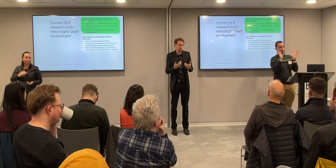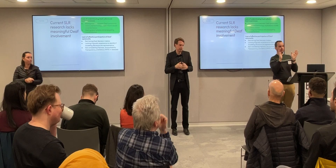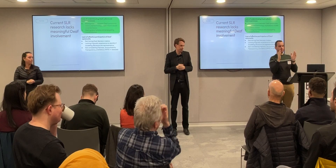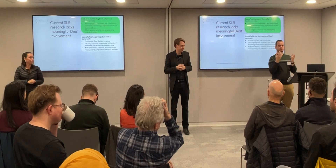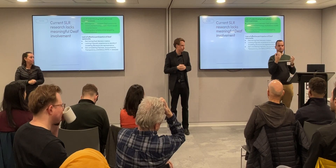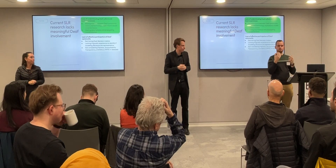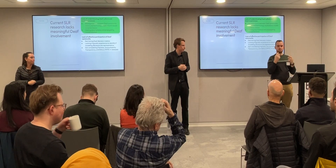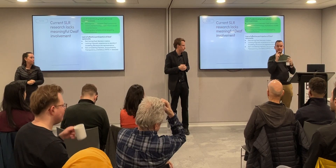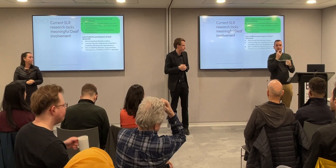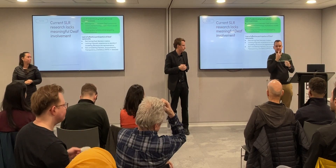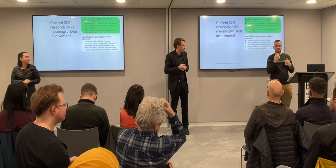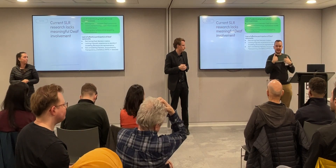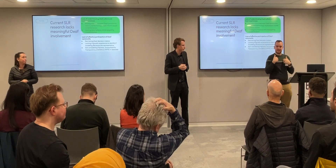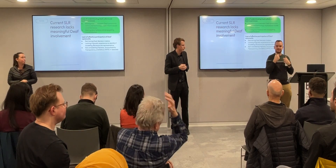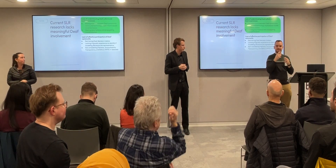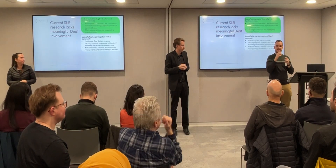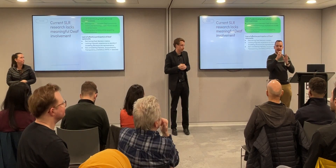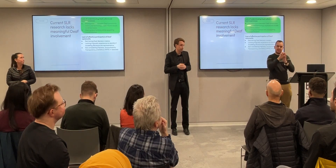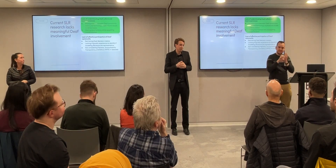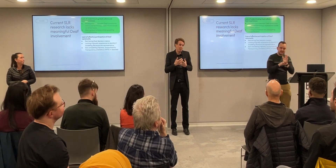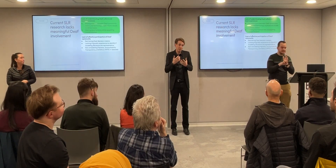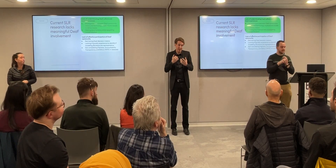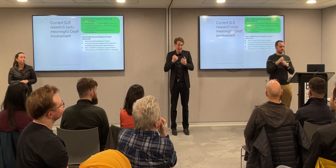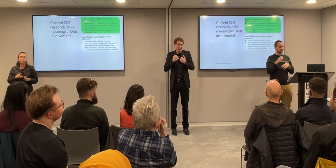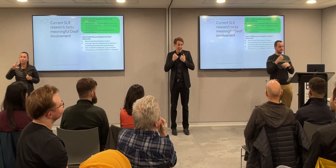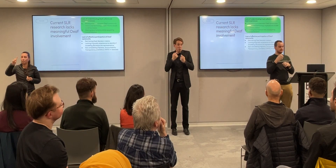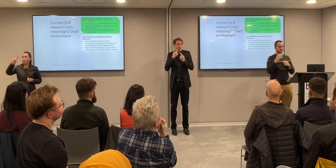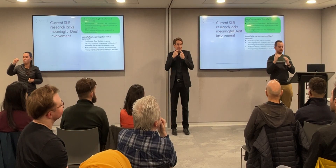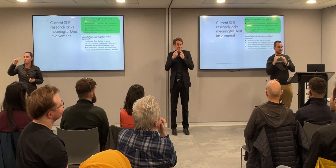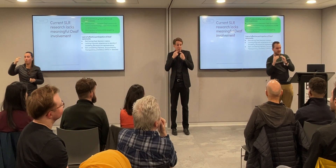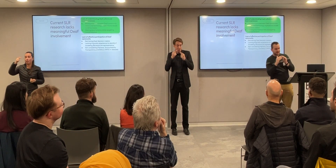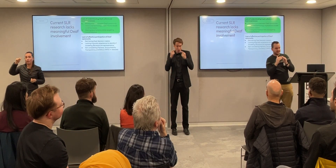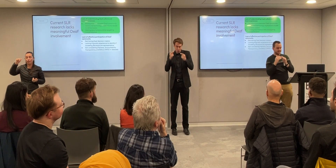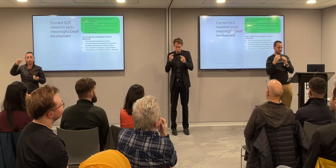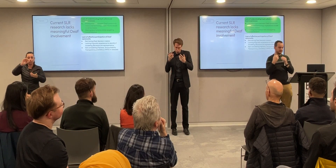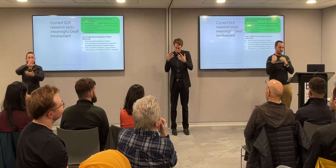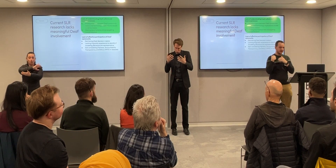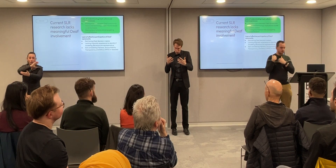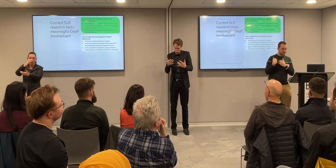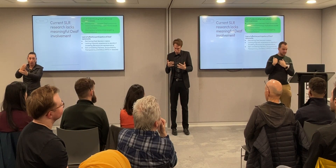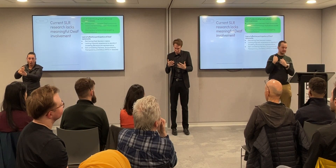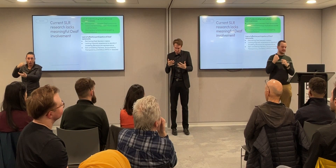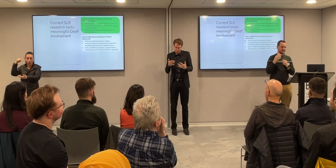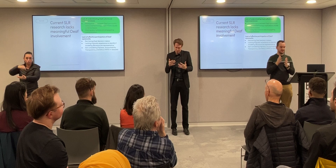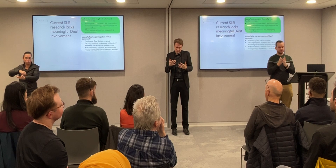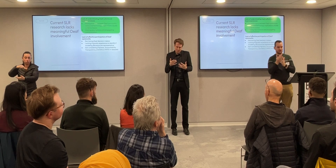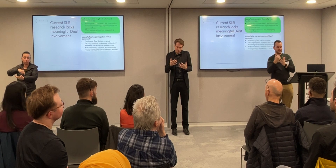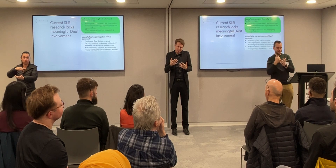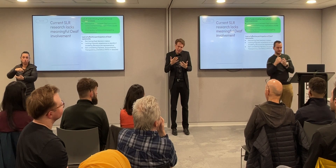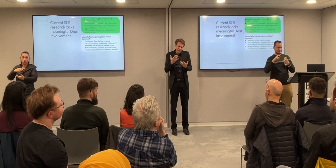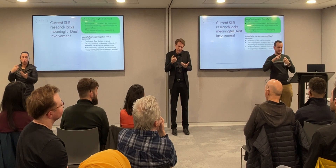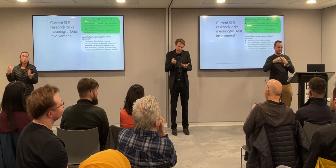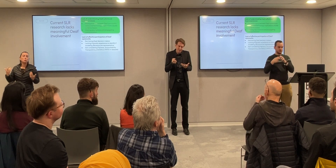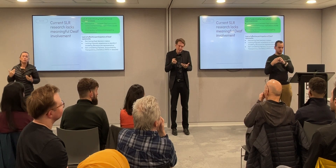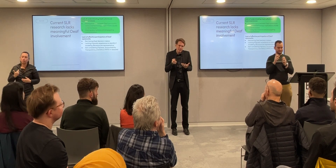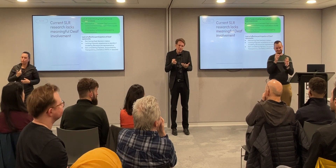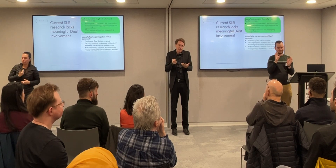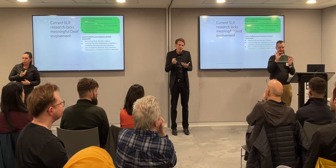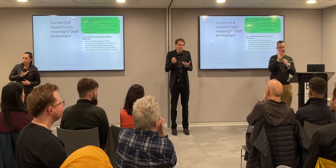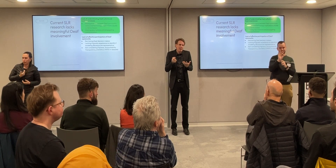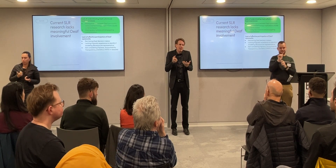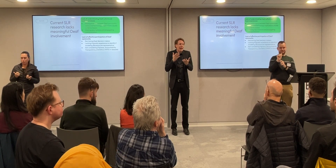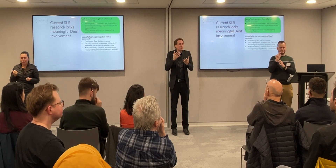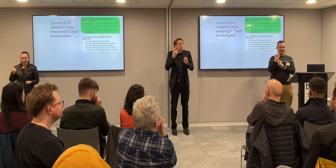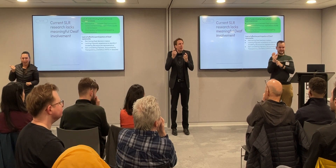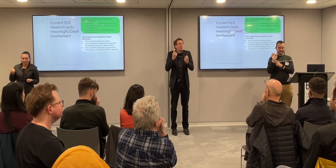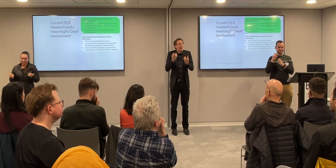When we're looking at the data that we have in general, there are some serious ethical and fairness. So when we talk about it,